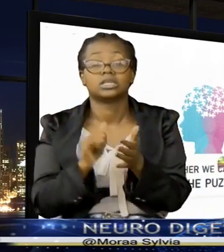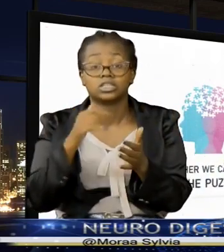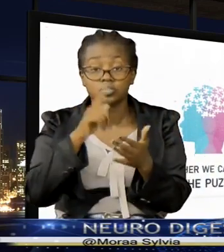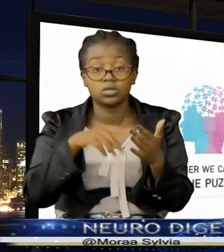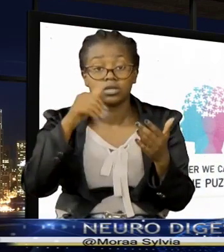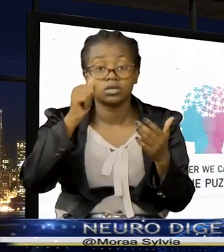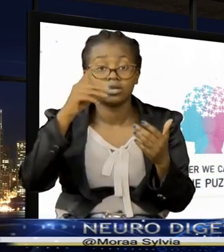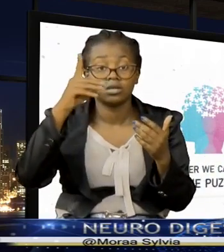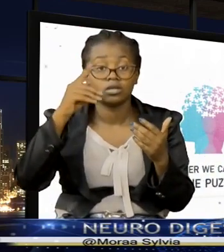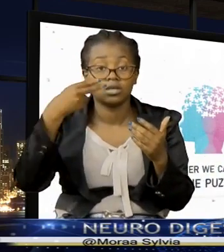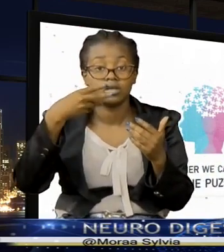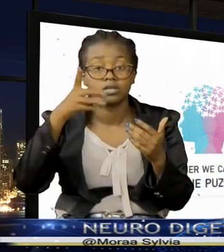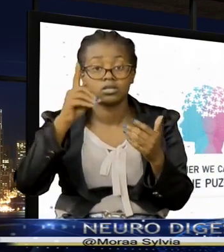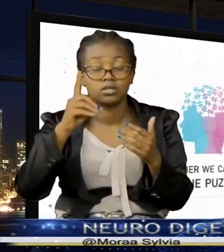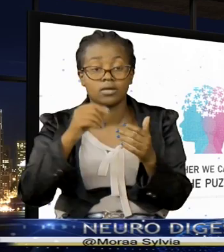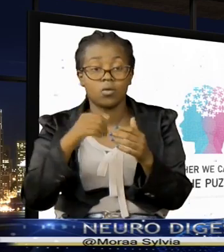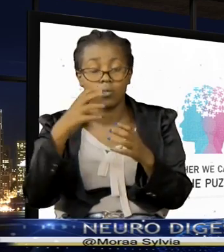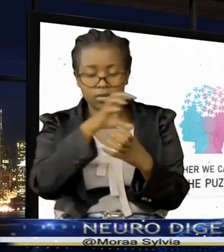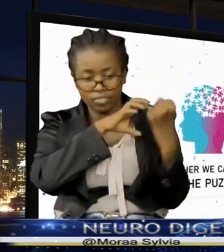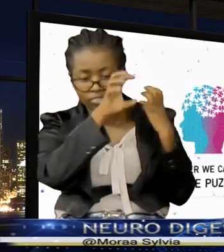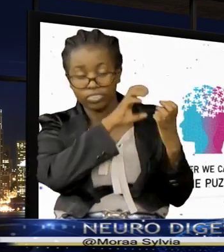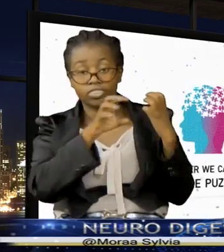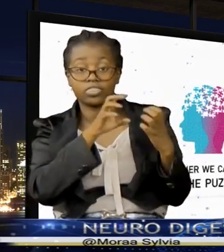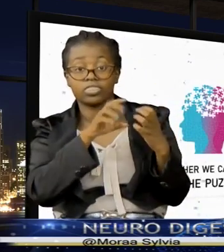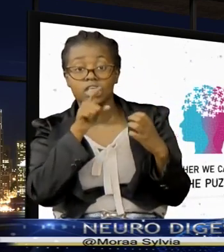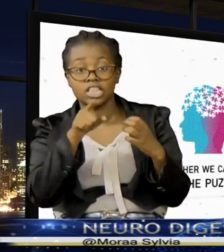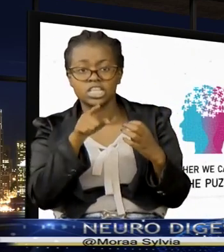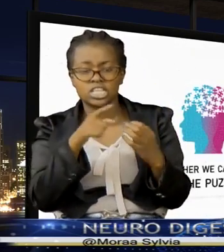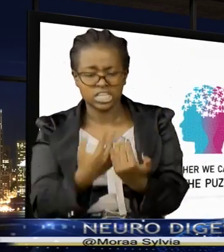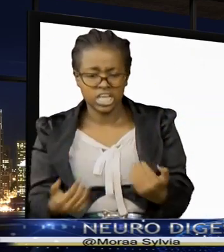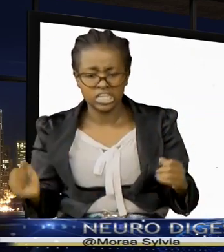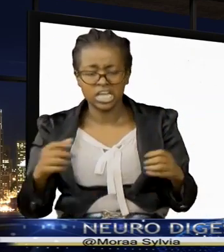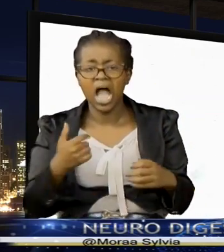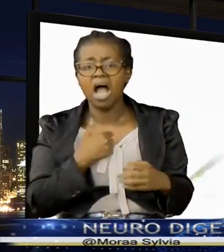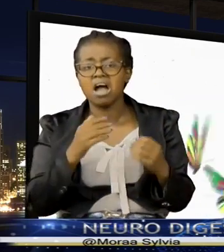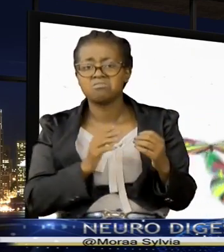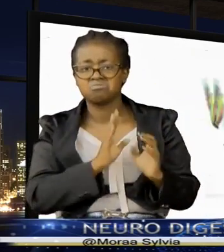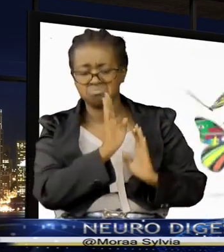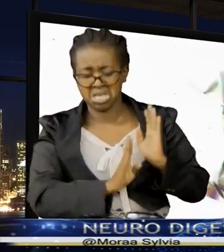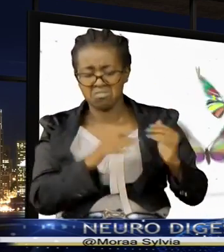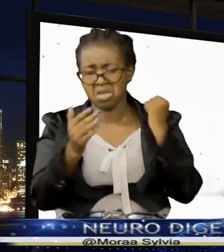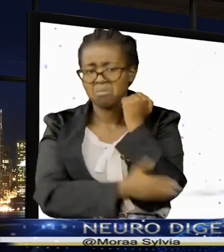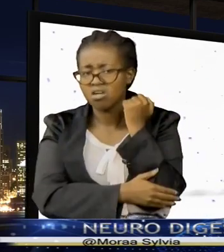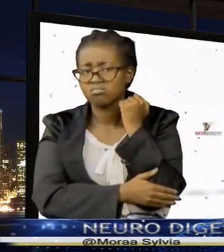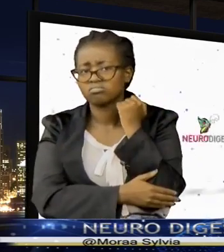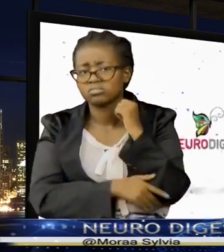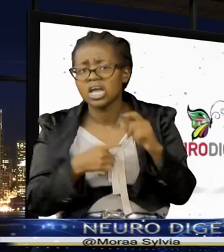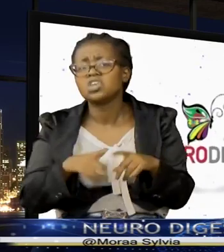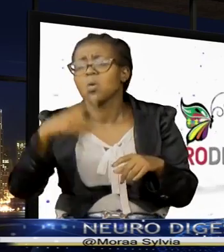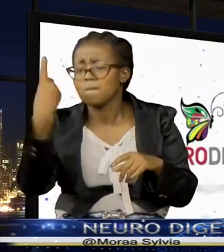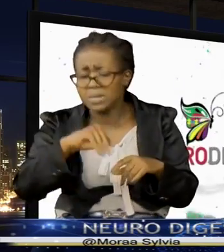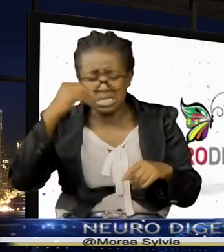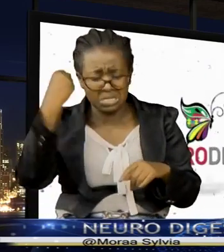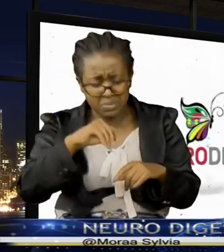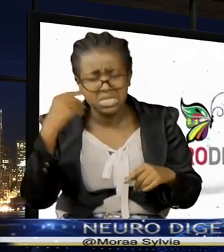ADHD is. But most of the time we confuse it for a child being indisciplined. Have you ever seen why you could beat a child and discipline him